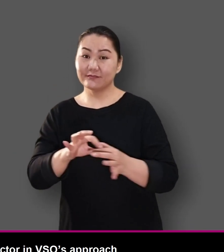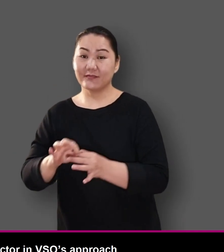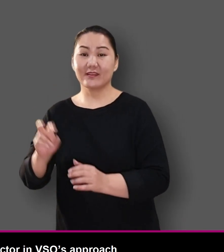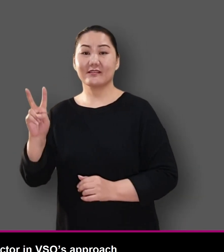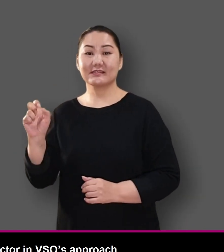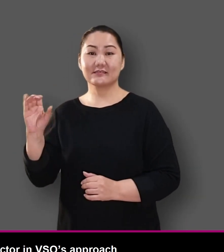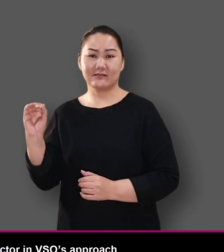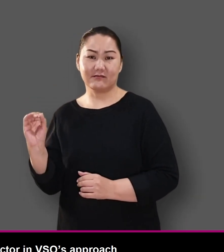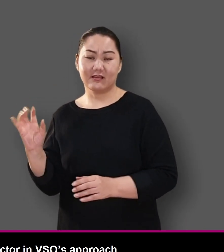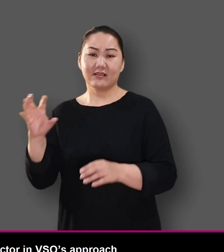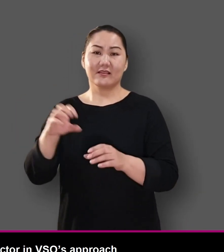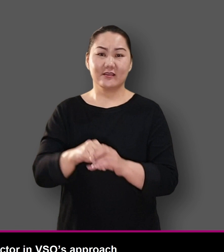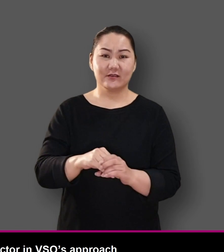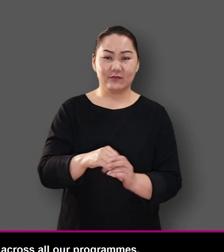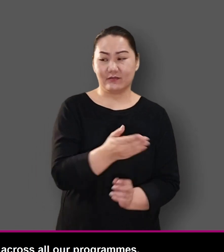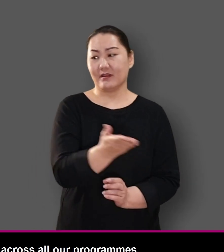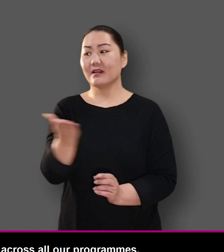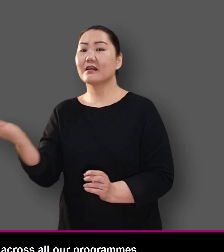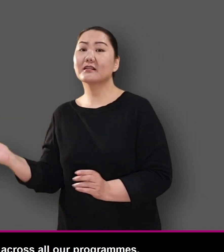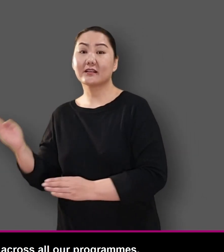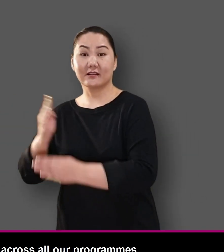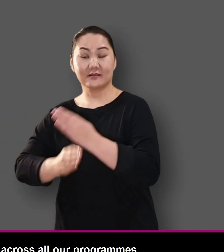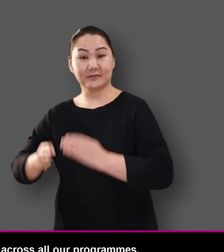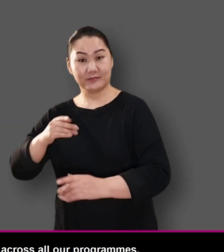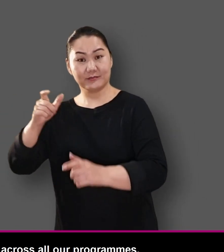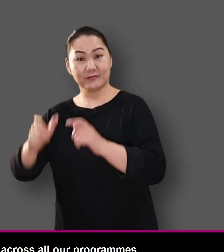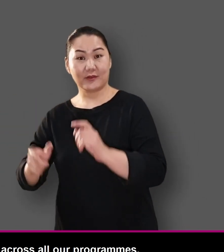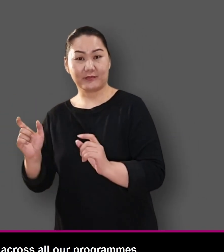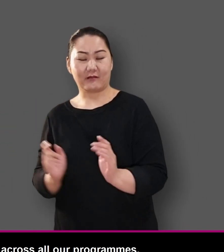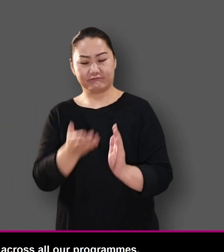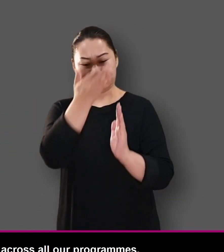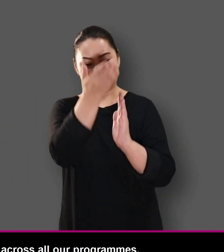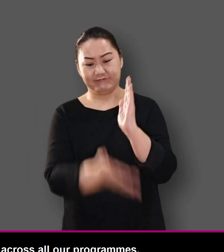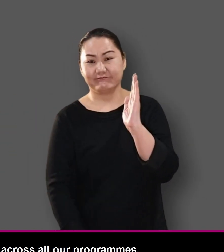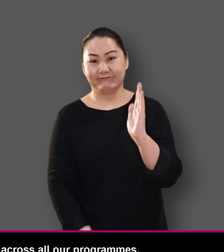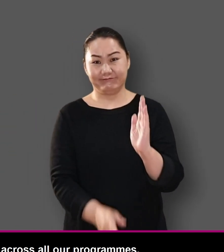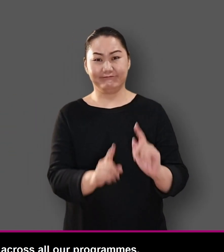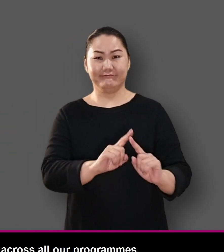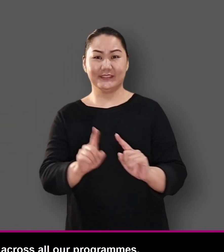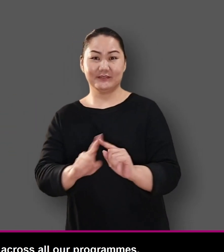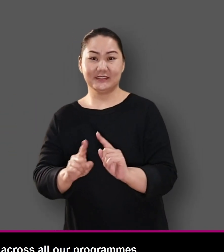to disability inclusion across all our programs.